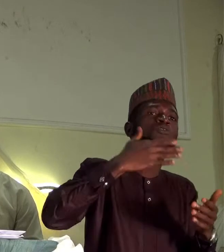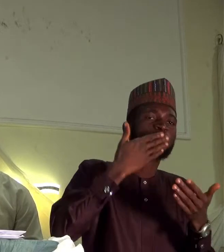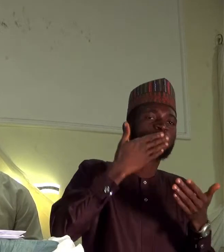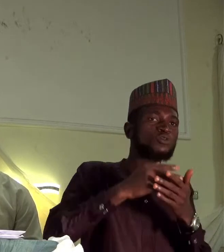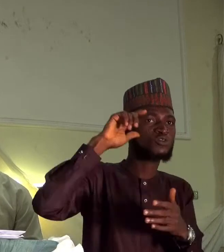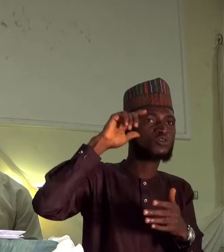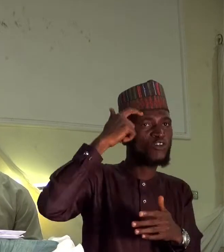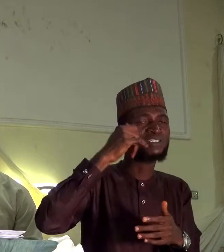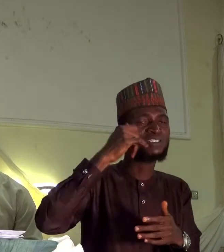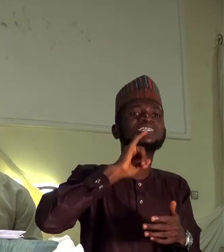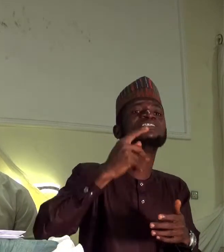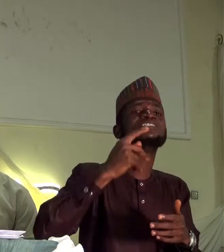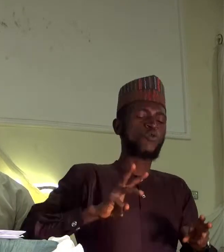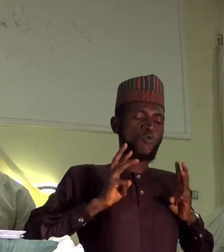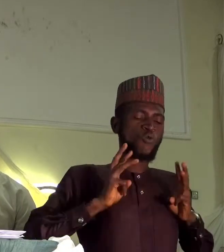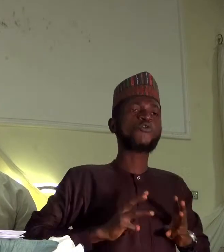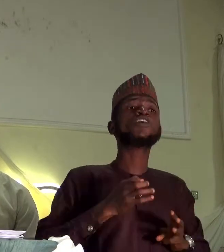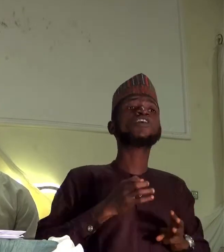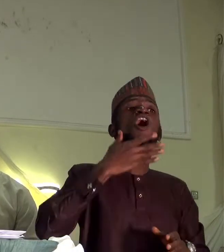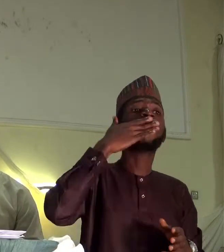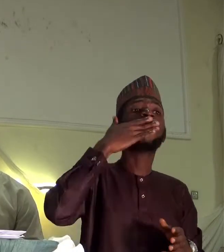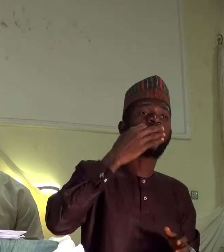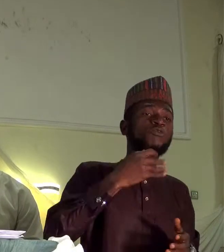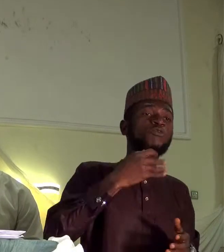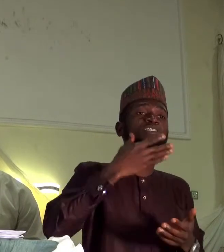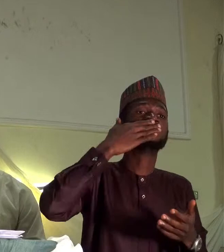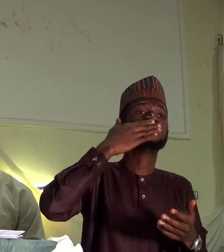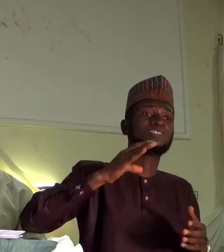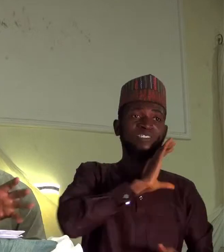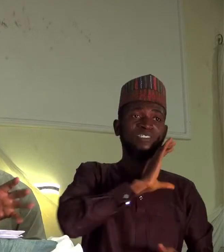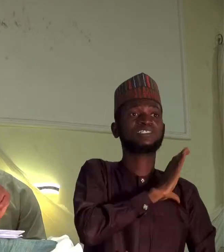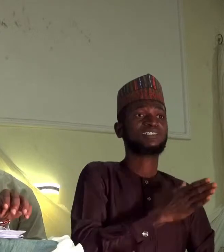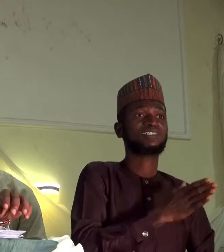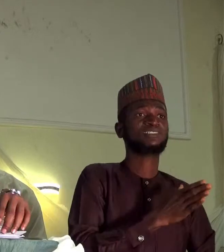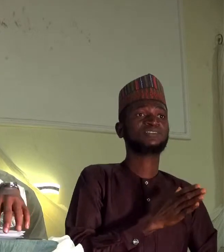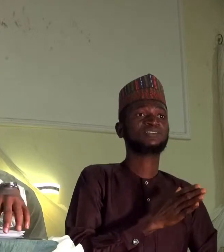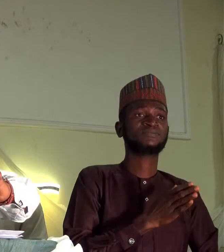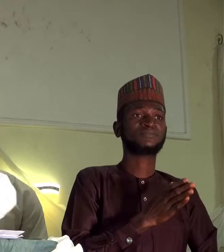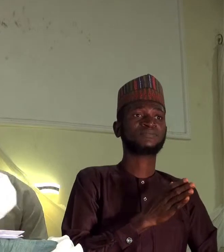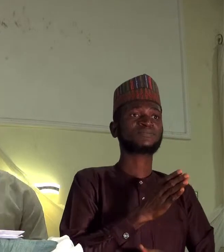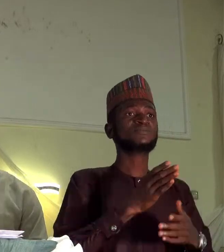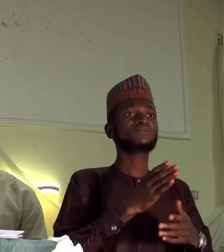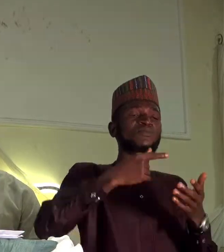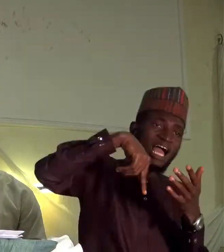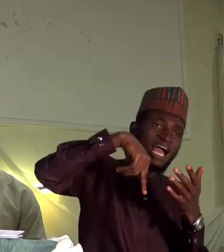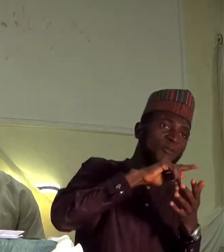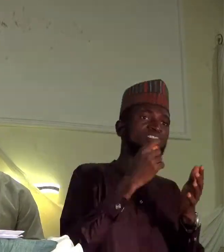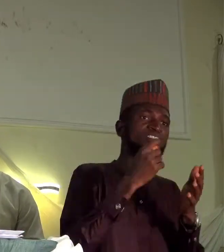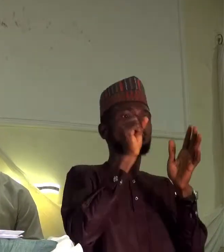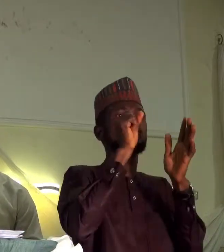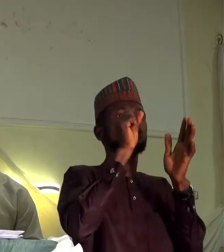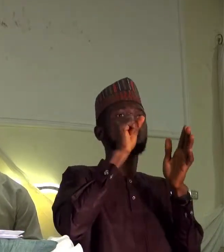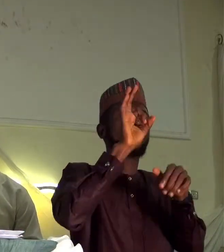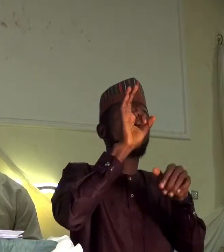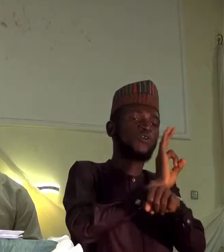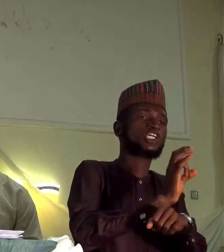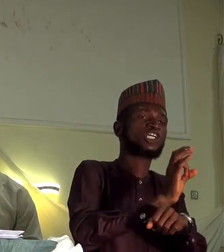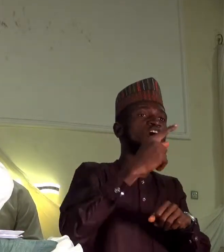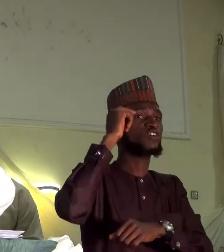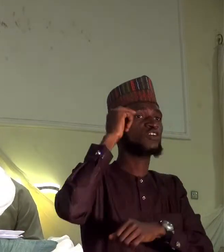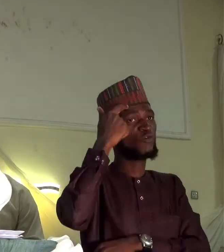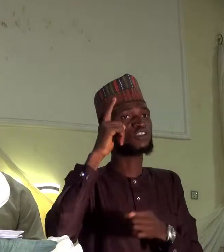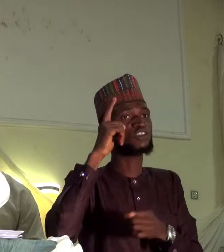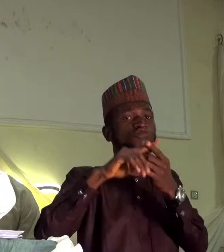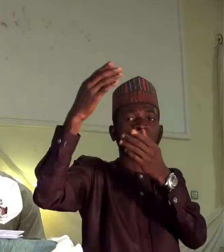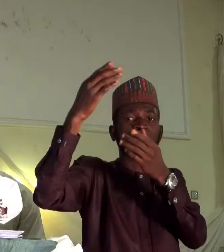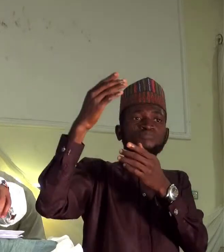welfare, gbogbo olumọbọ. Nigba tin ba de bi oro UAE ati Singapore, ma ma pada so. Lara tin the government of wa ma nmu idagbasoke